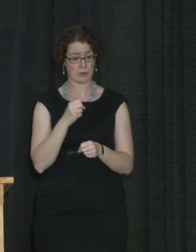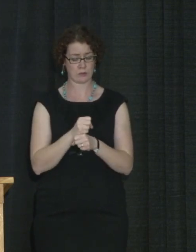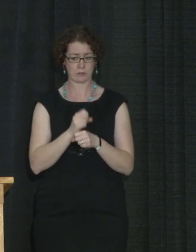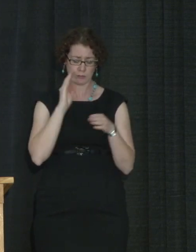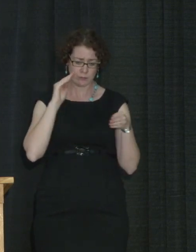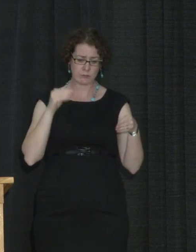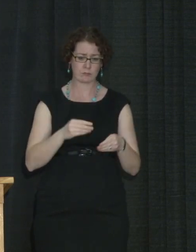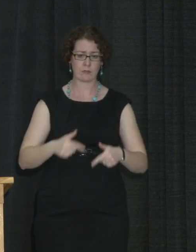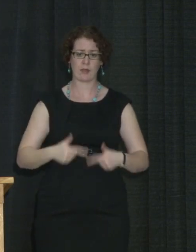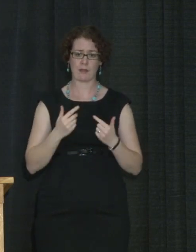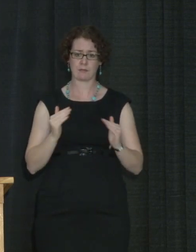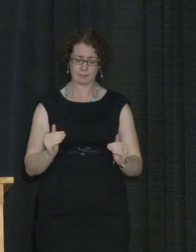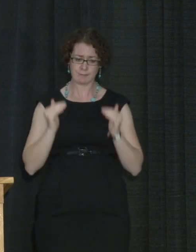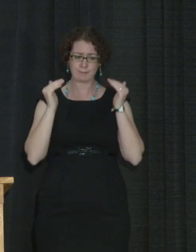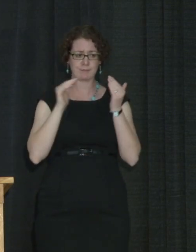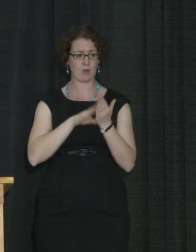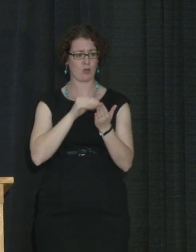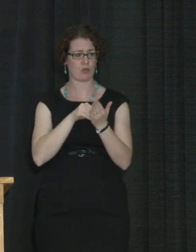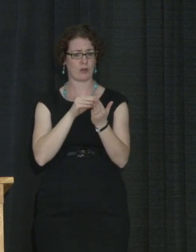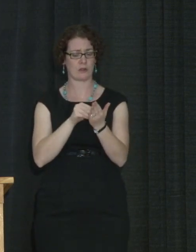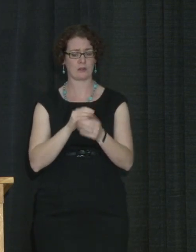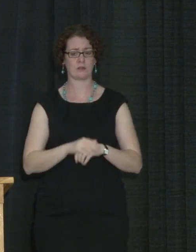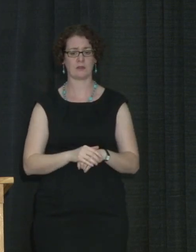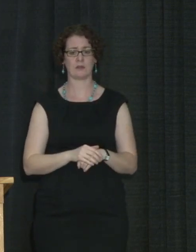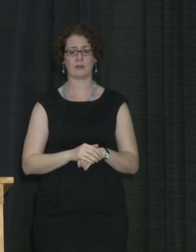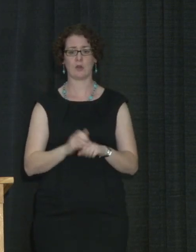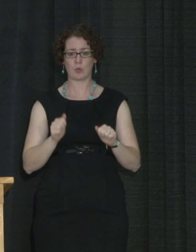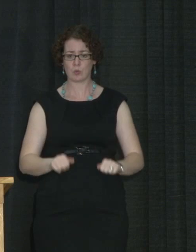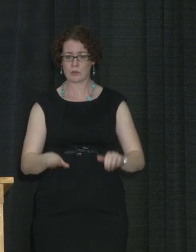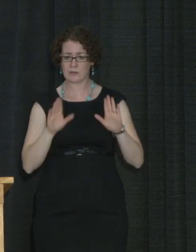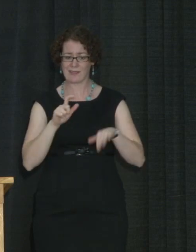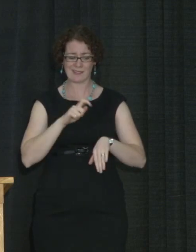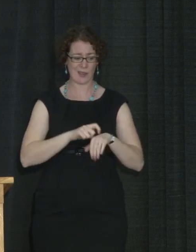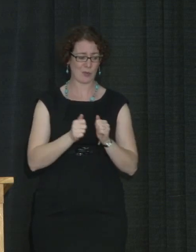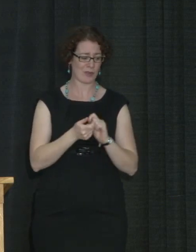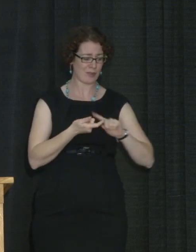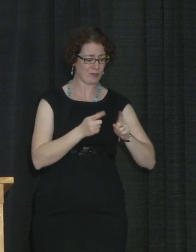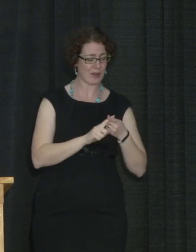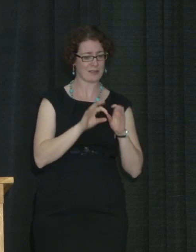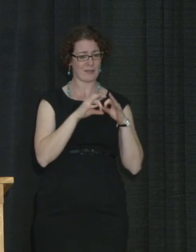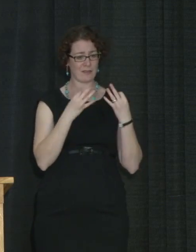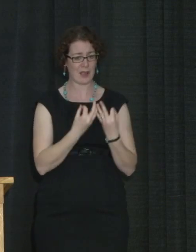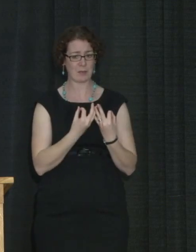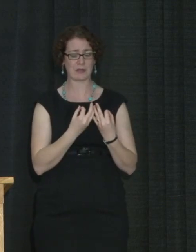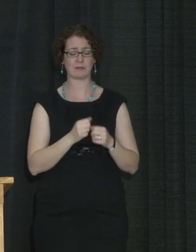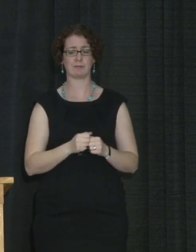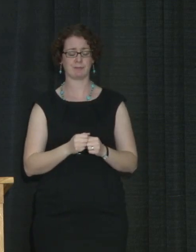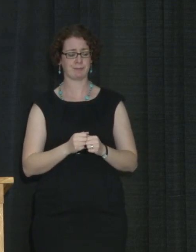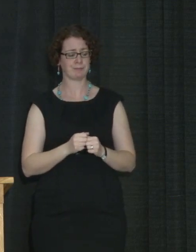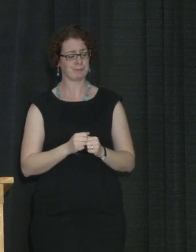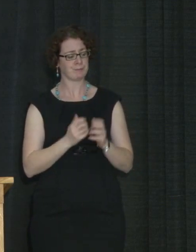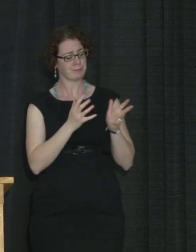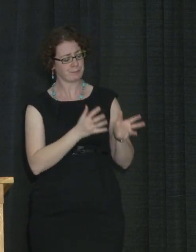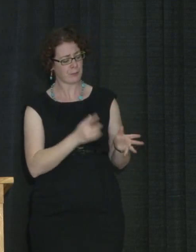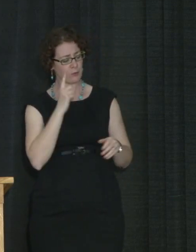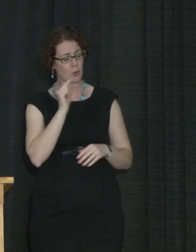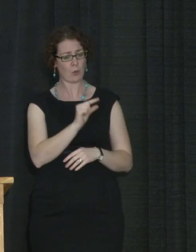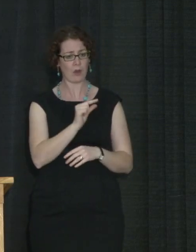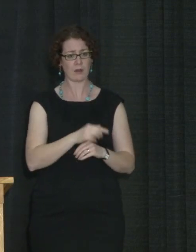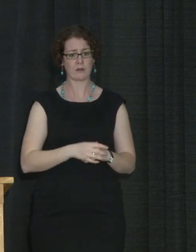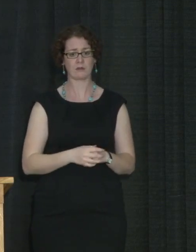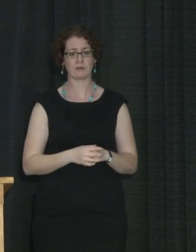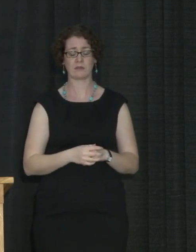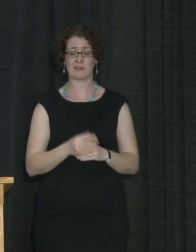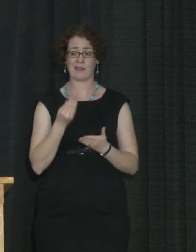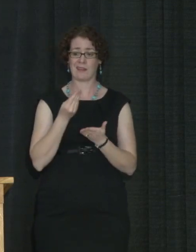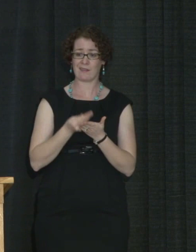to the pursuit of higher learning. We sacrificed time with our family and friends back home. We made great